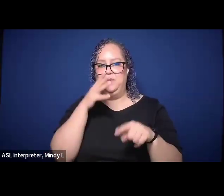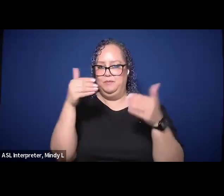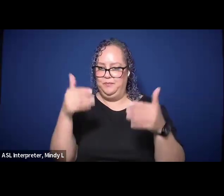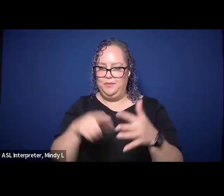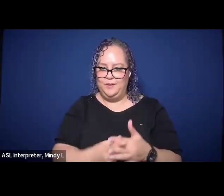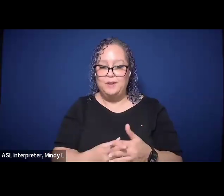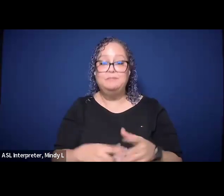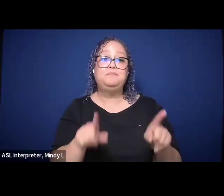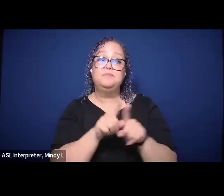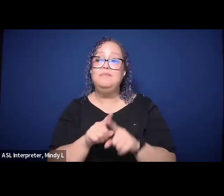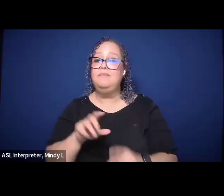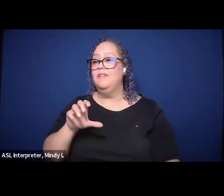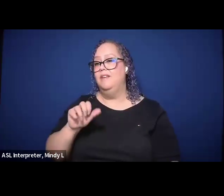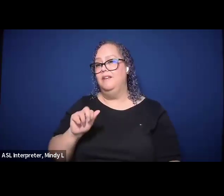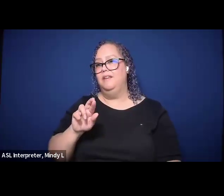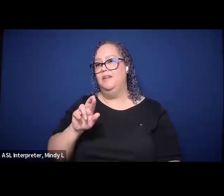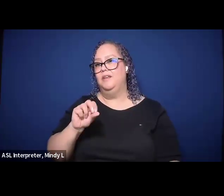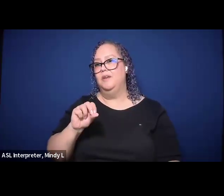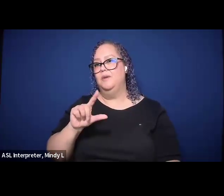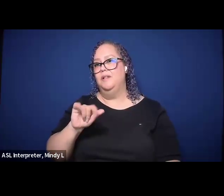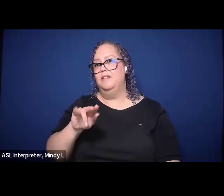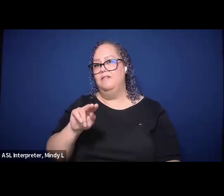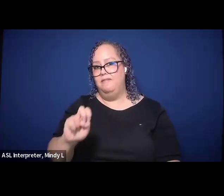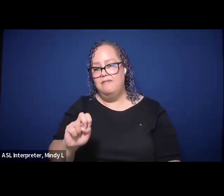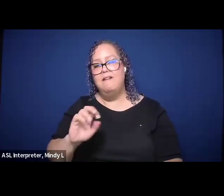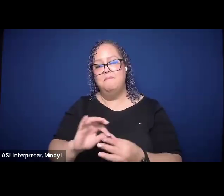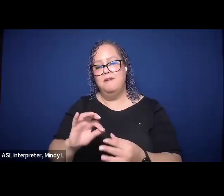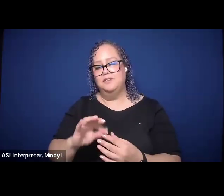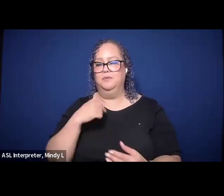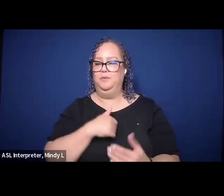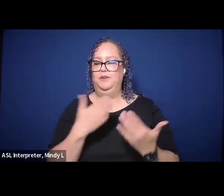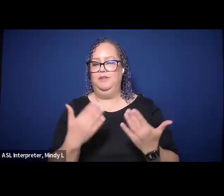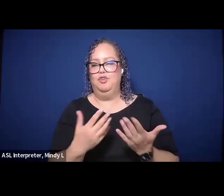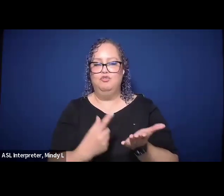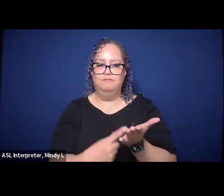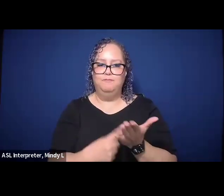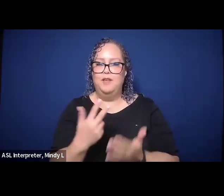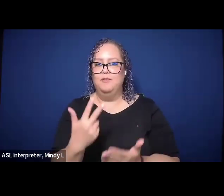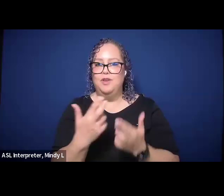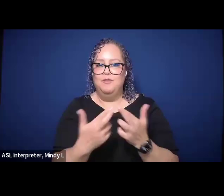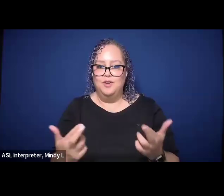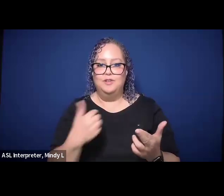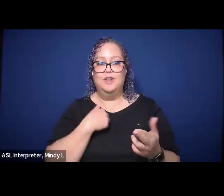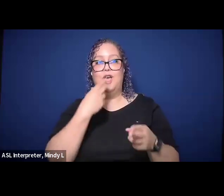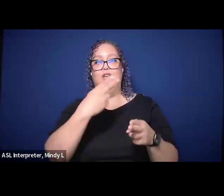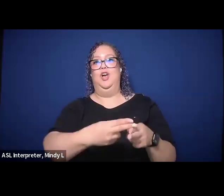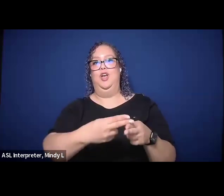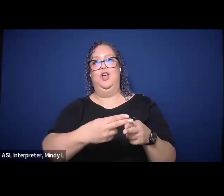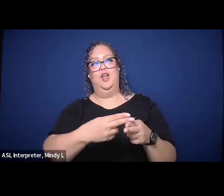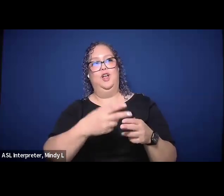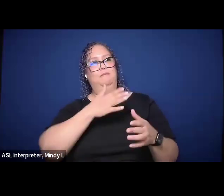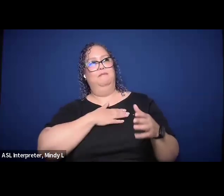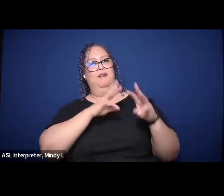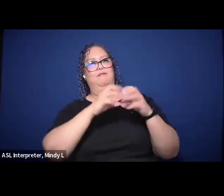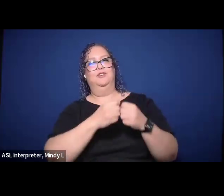As Caroline mentioned, we are here today to talk about the 3 resources, and I call this the Disability Edition.